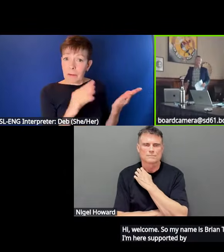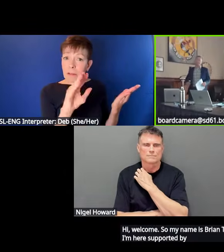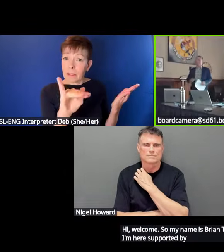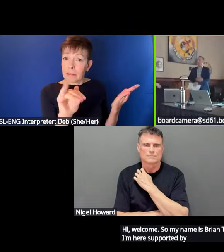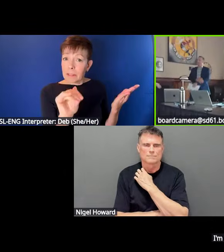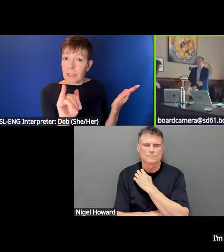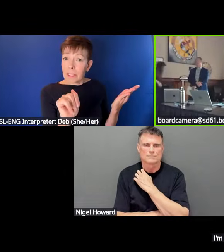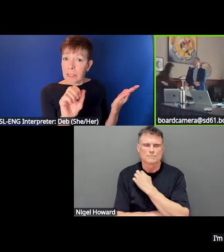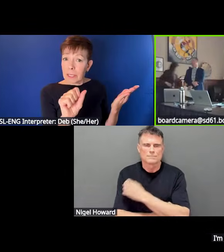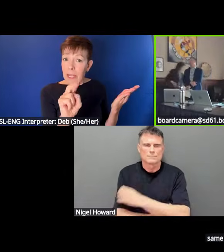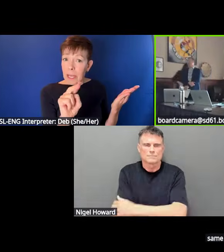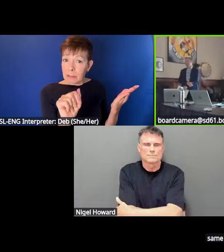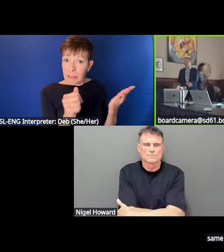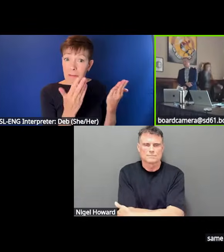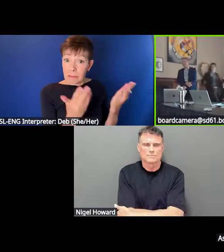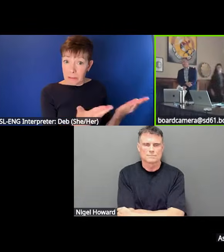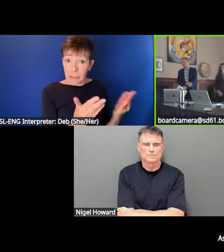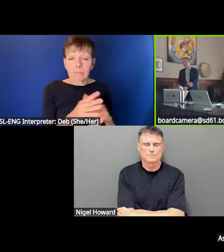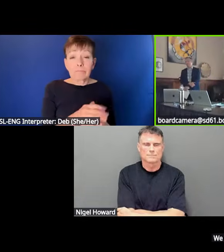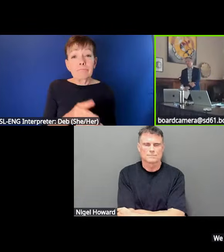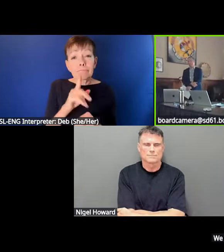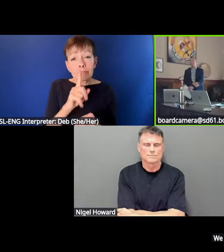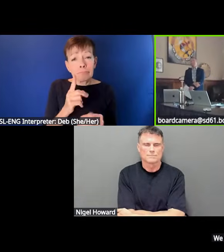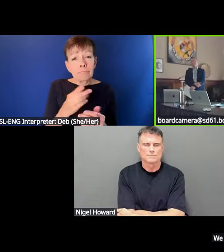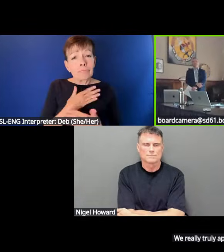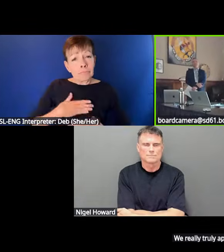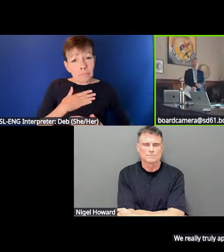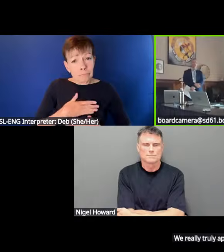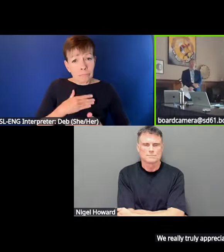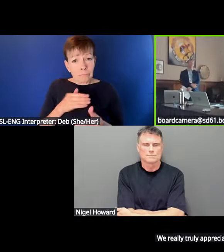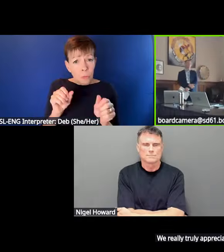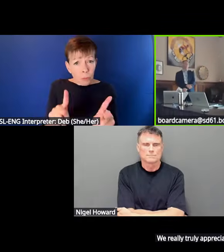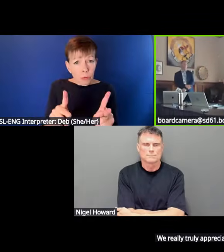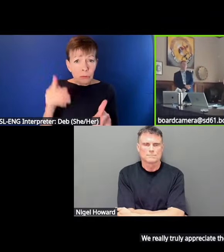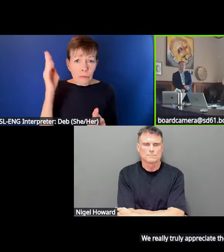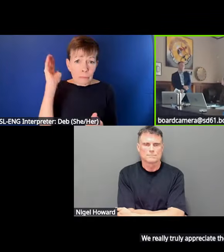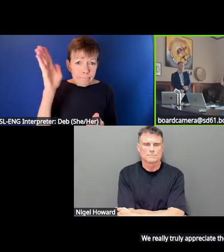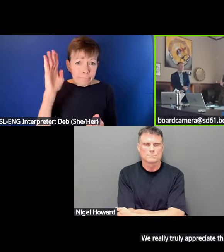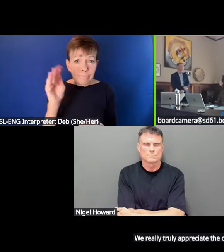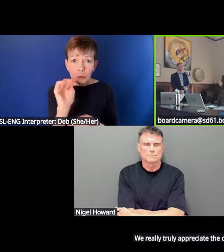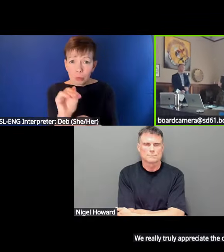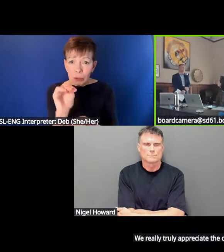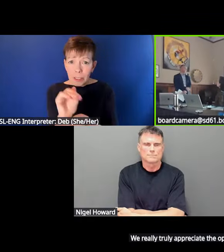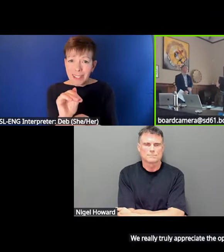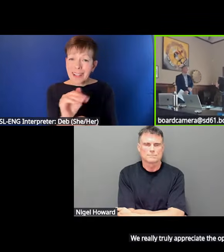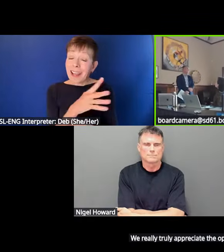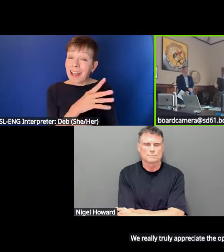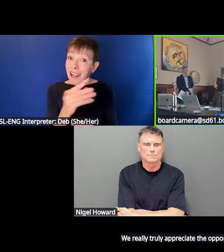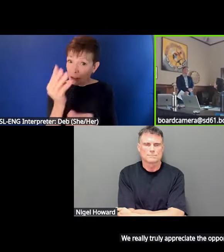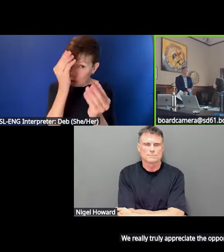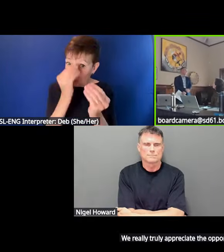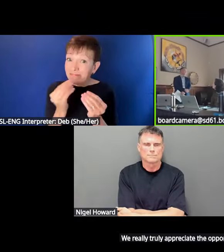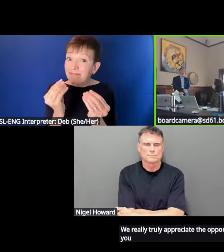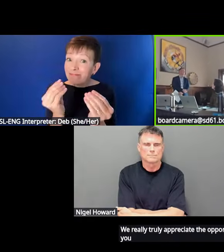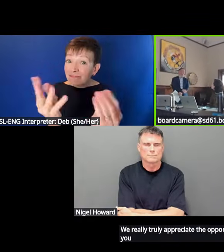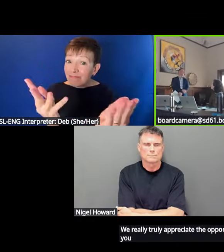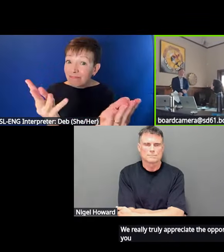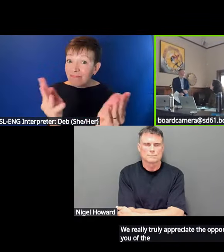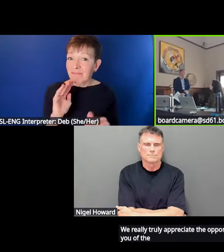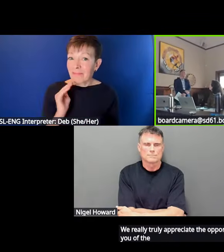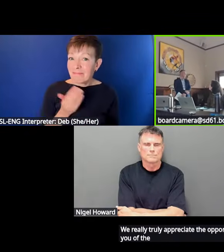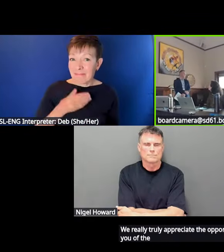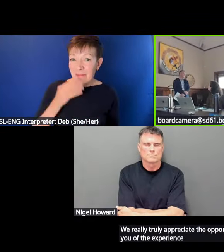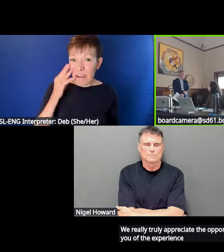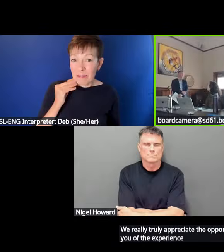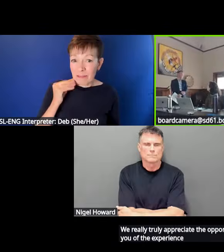as well. We really truly appreciate the opportunity to speak to you today and to inform you of the experience that